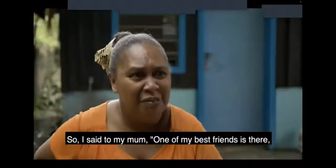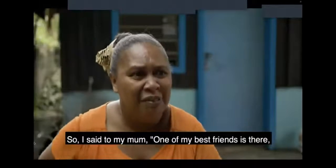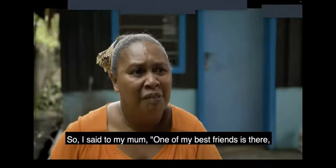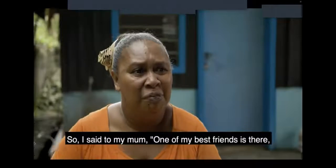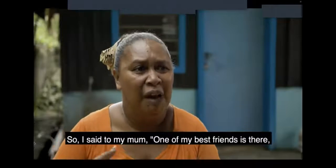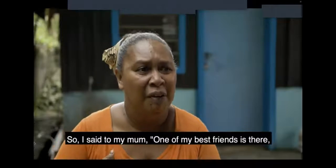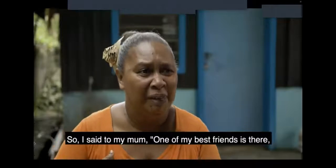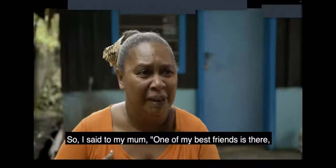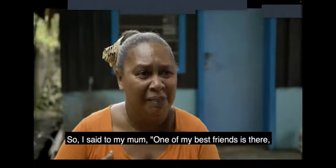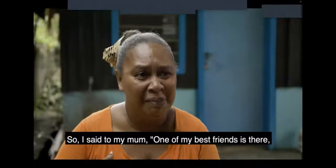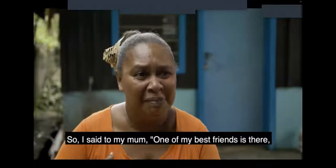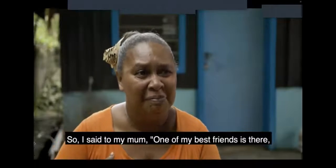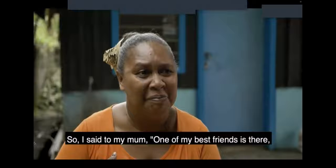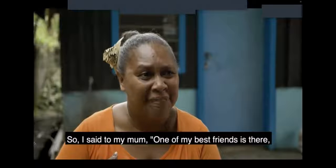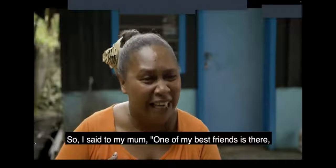one of my